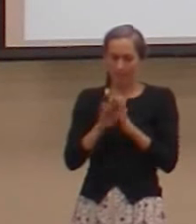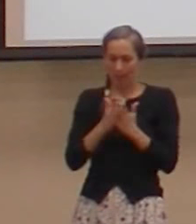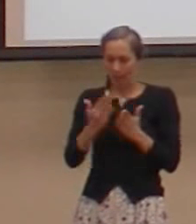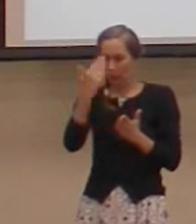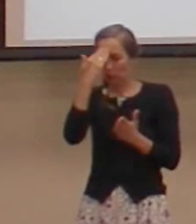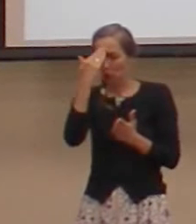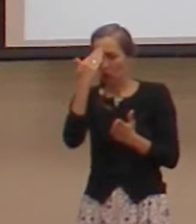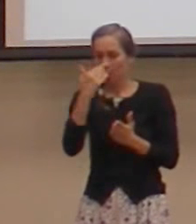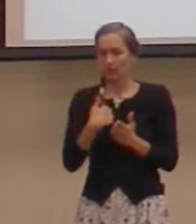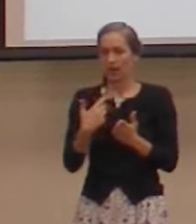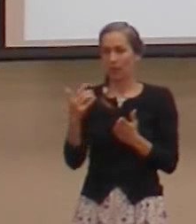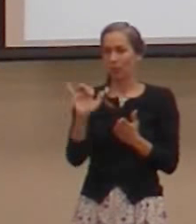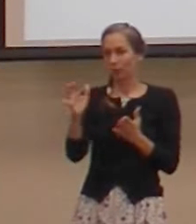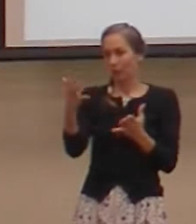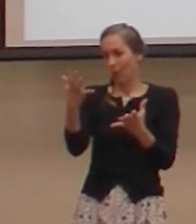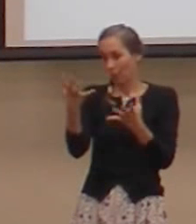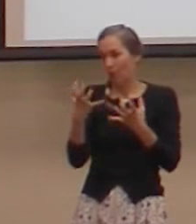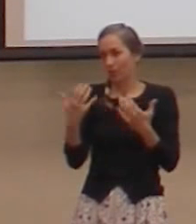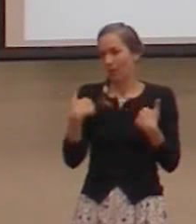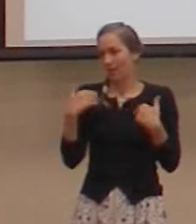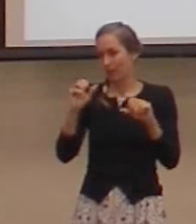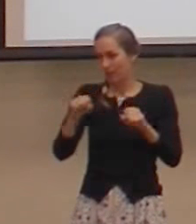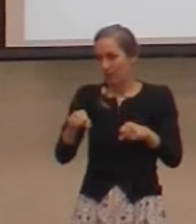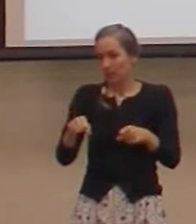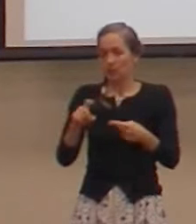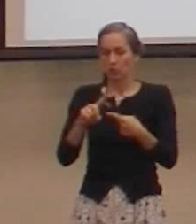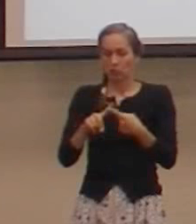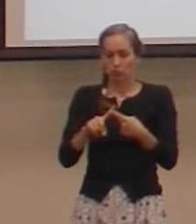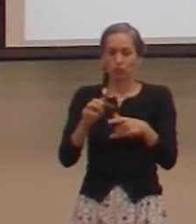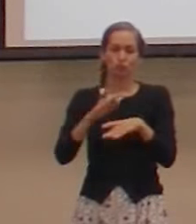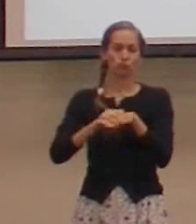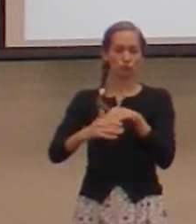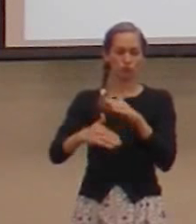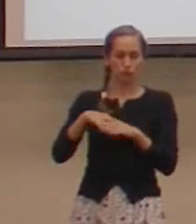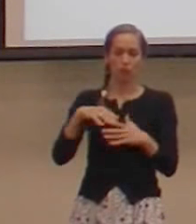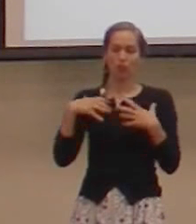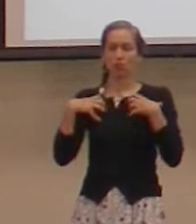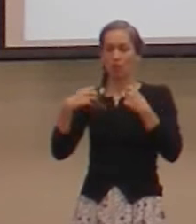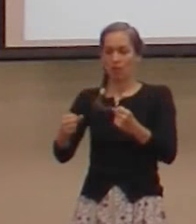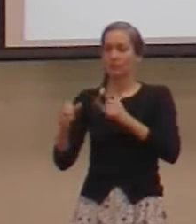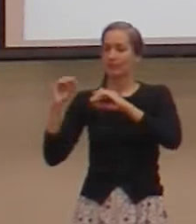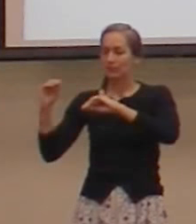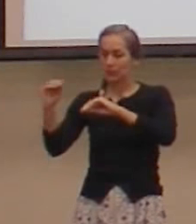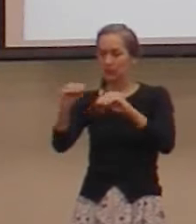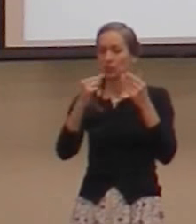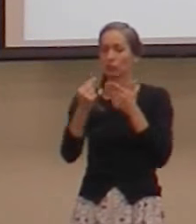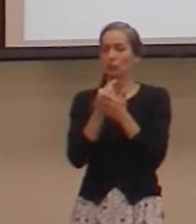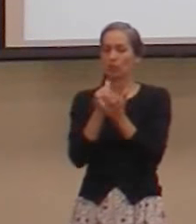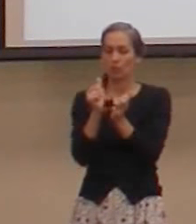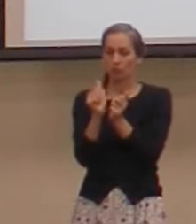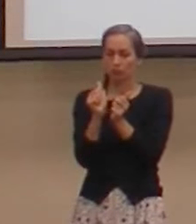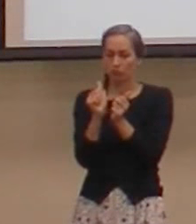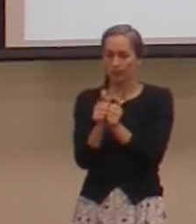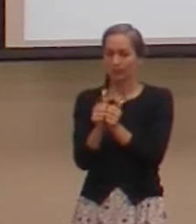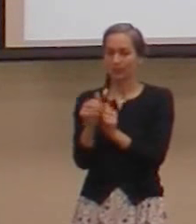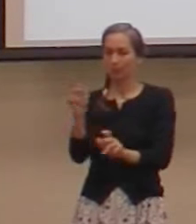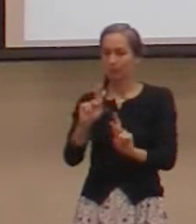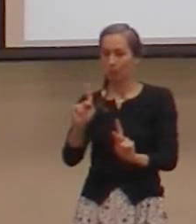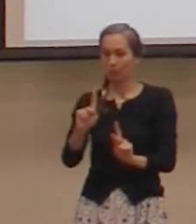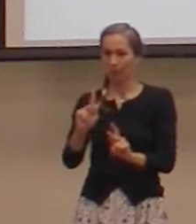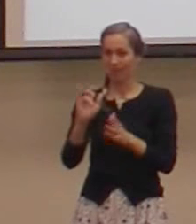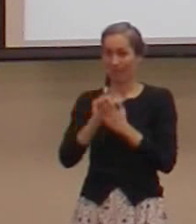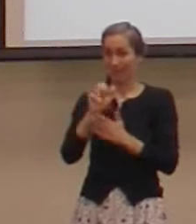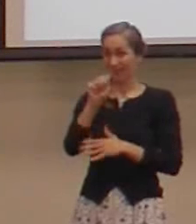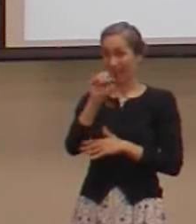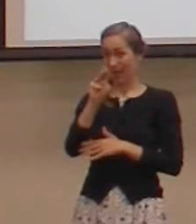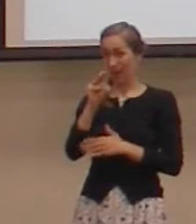and I also want to have the ability to comfortably and confidently share the gospel with people, and that is what AIM is focused about.